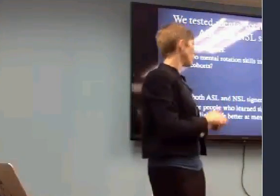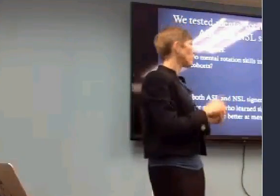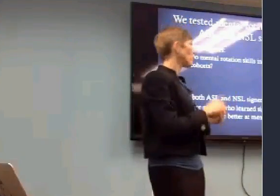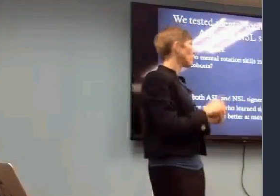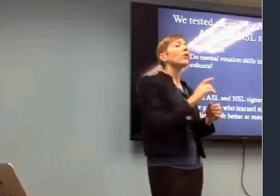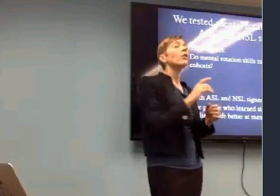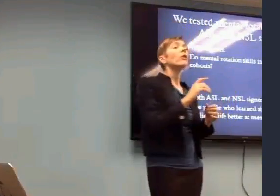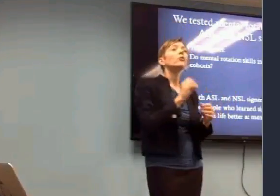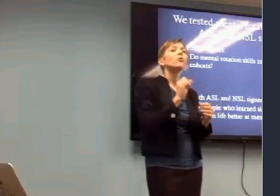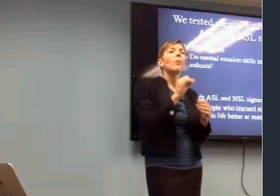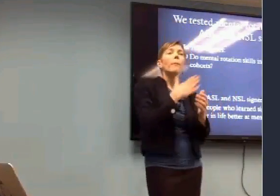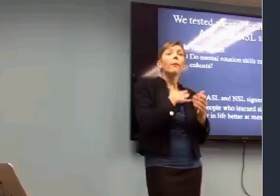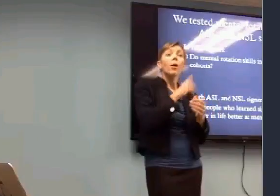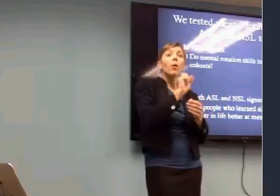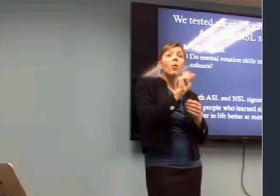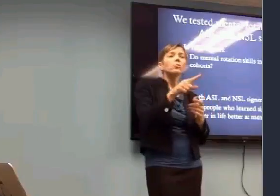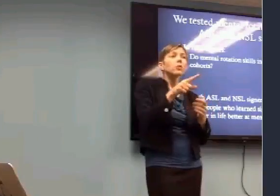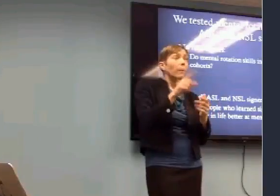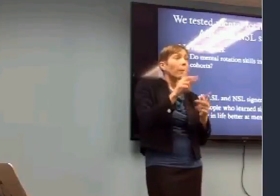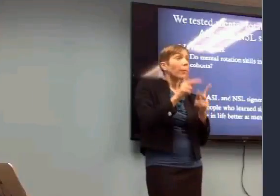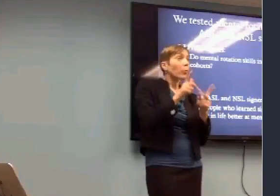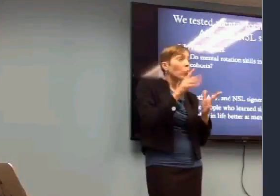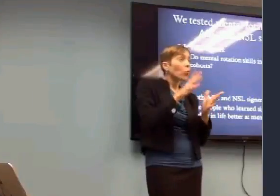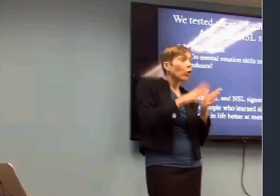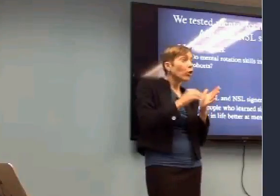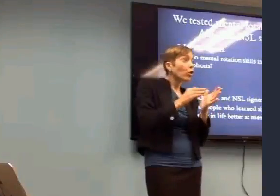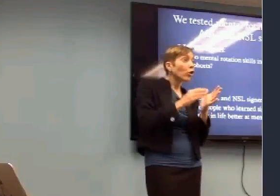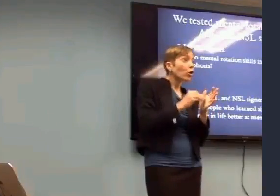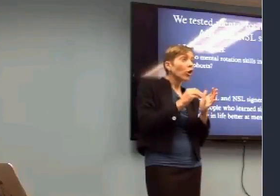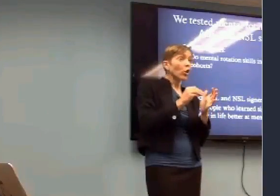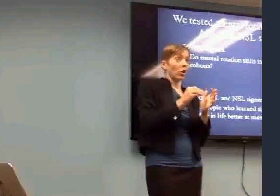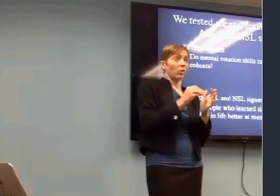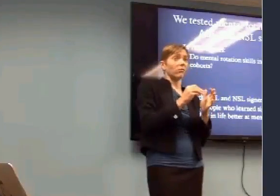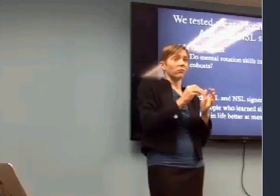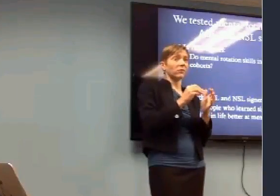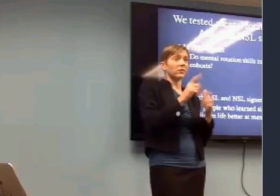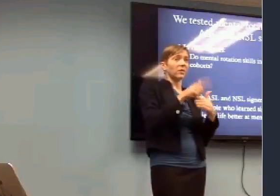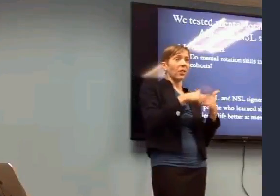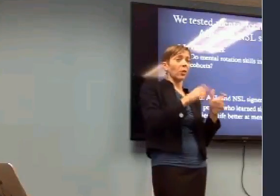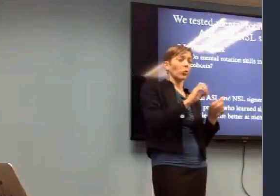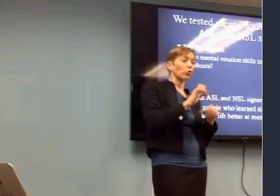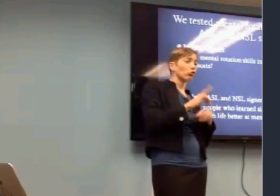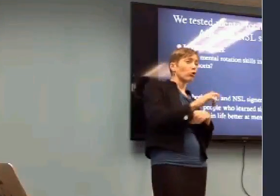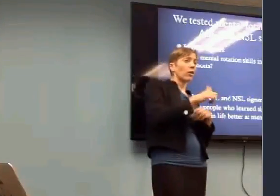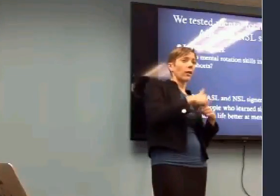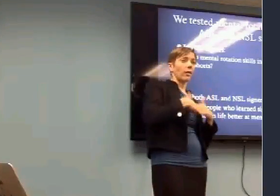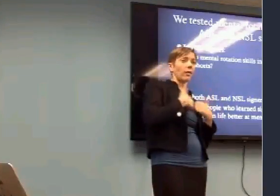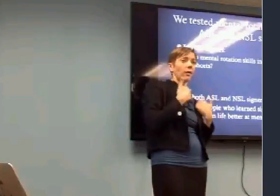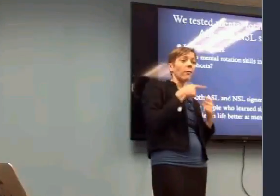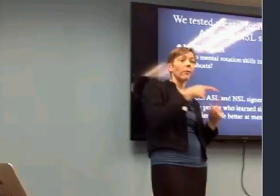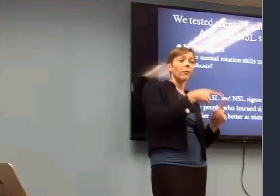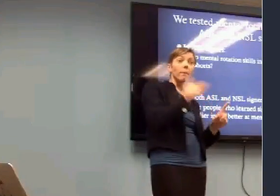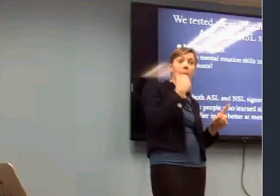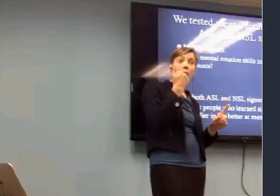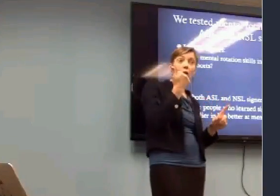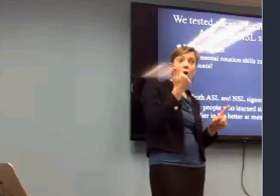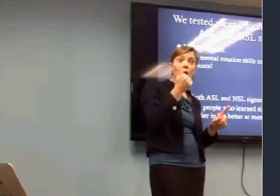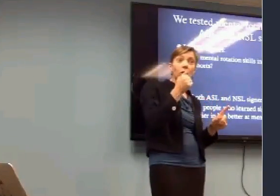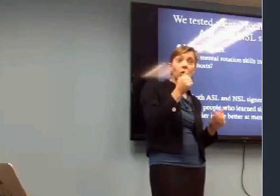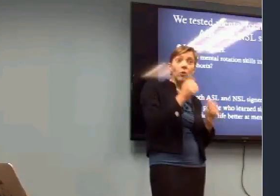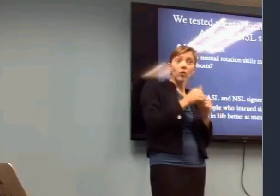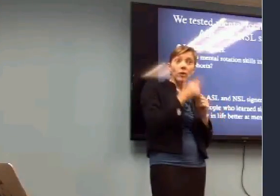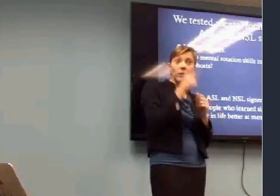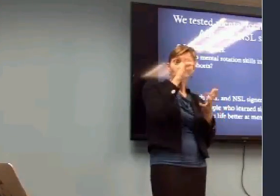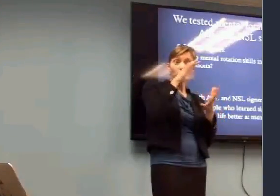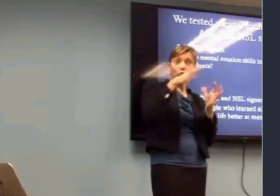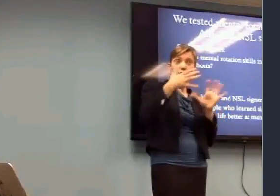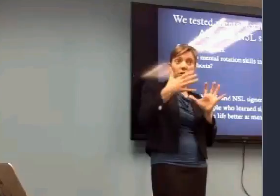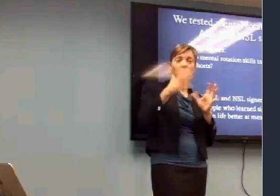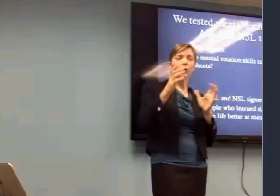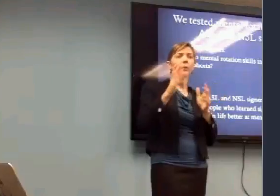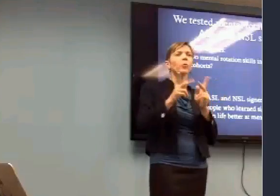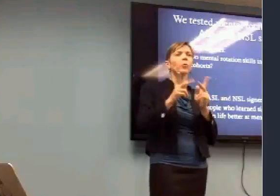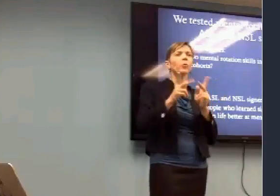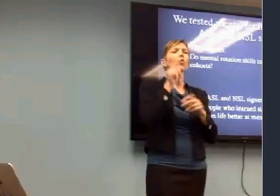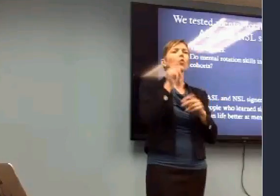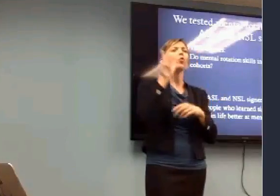age of language acquisition. So my question is, if people learn and acquire sign